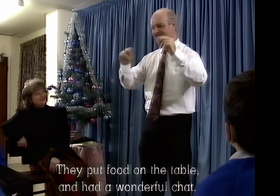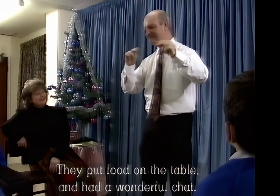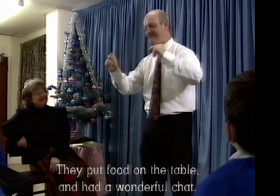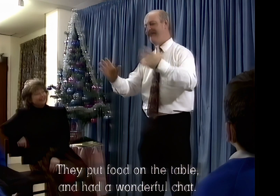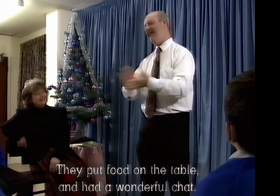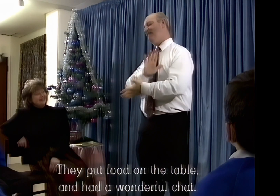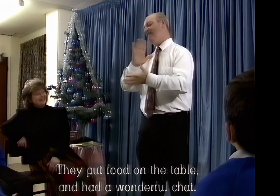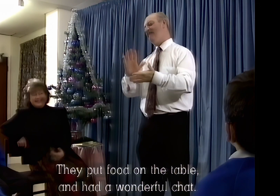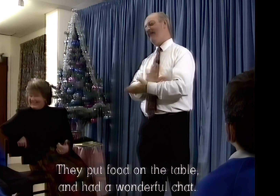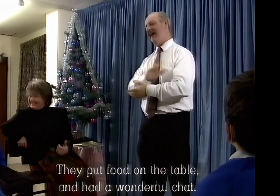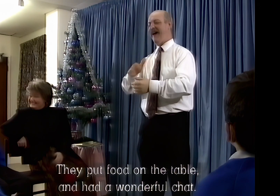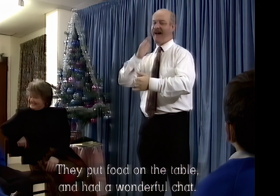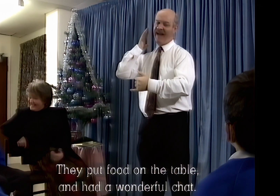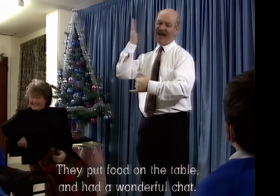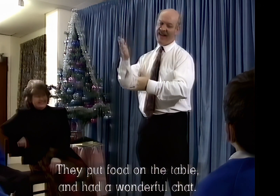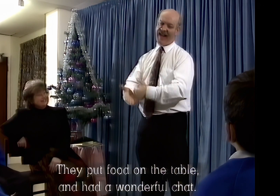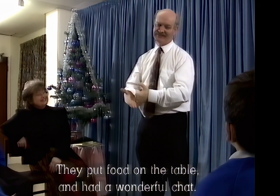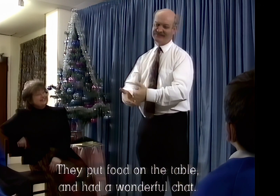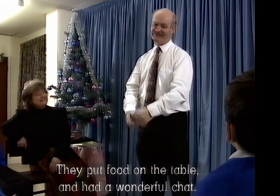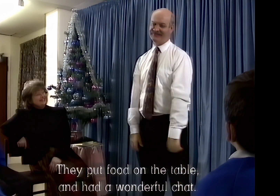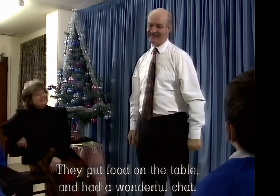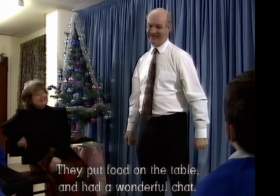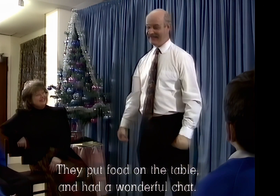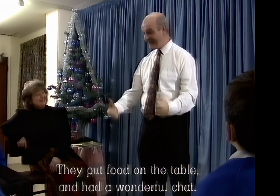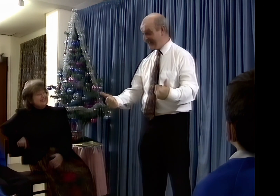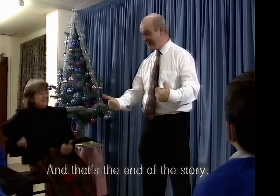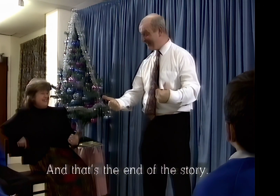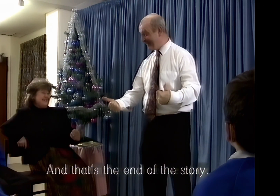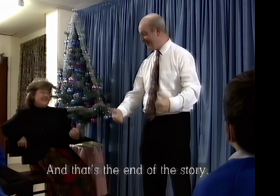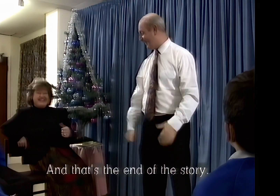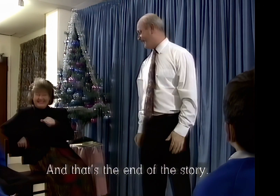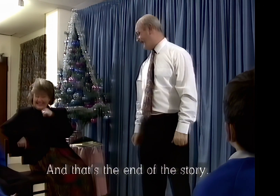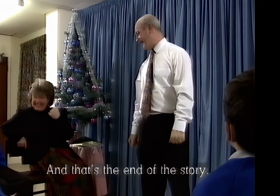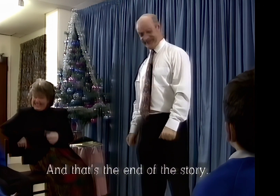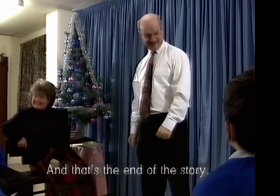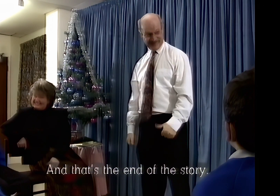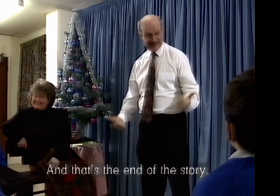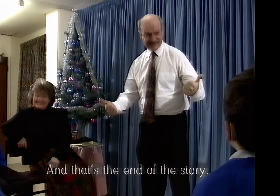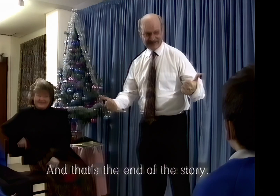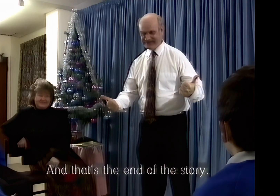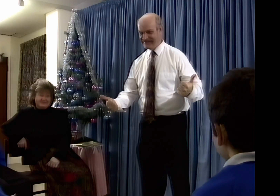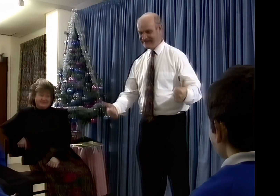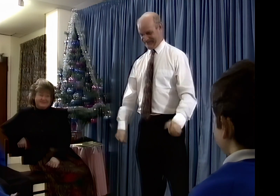had a wonderful chat, chit-chatting all evening, and they were really happy. And that's the end of the story. Oh, wasn't that nice?